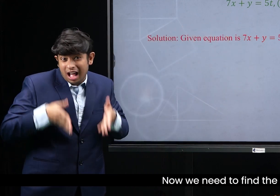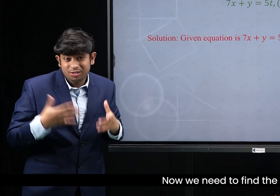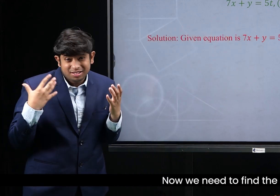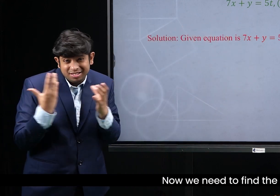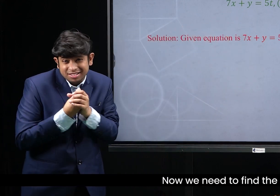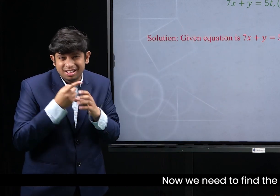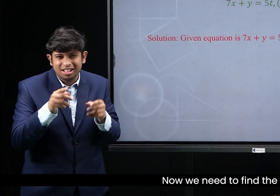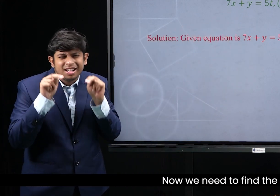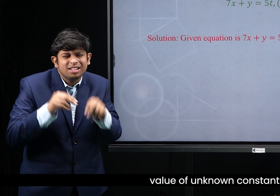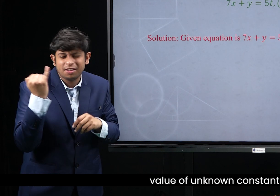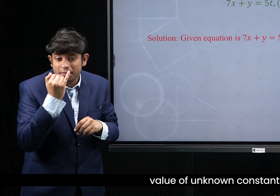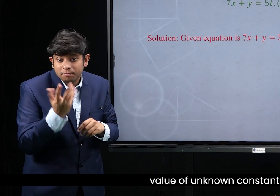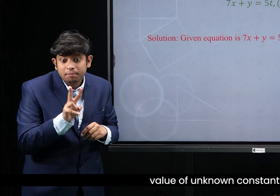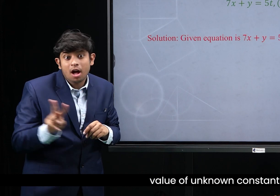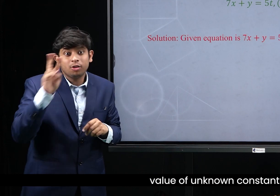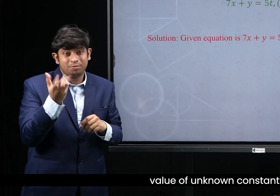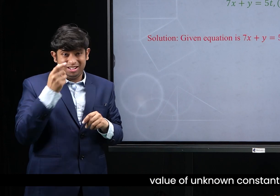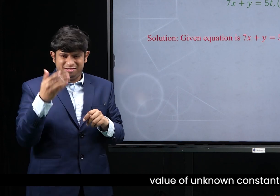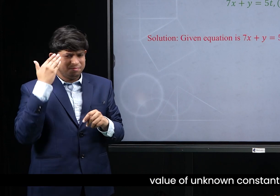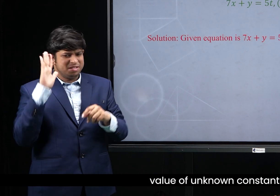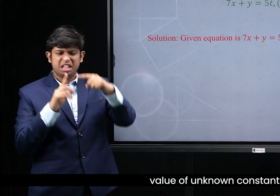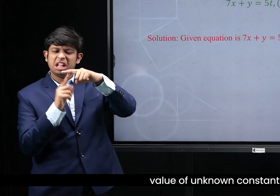Now we need to find the value of unknown constant t.